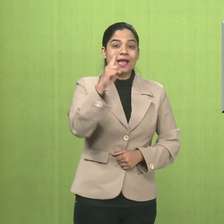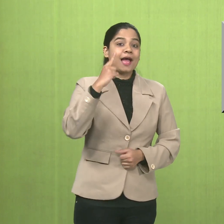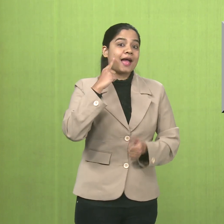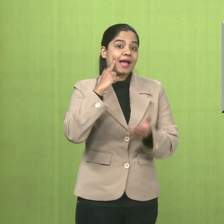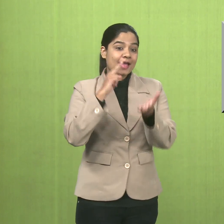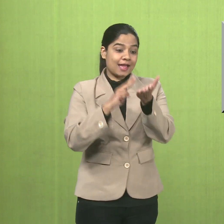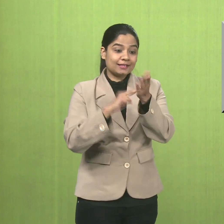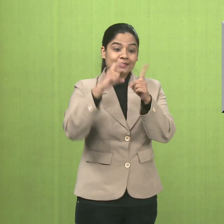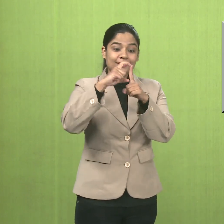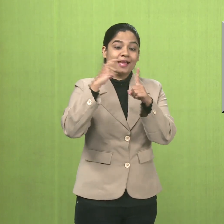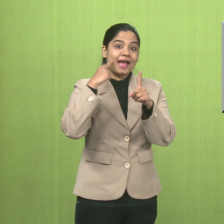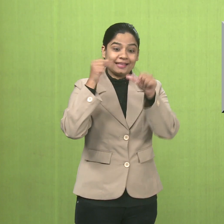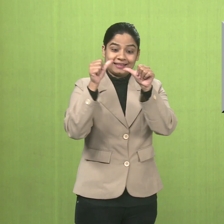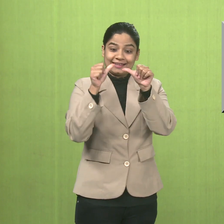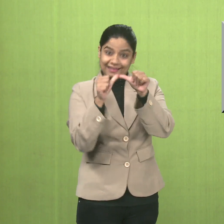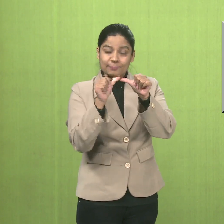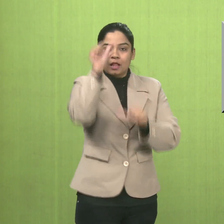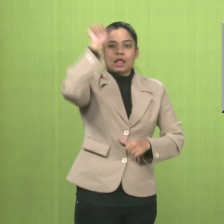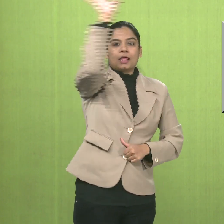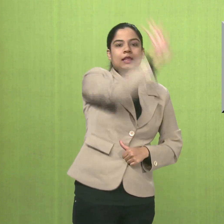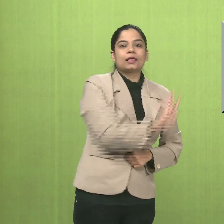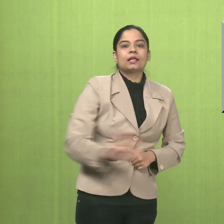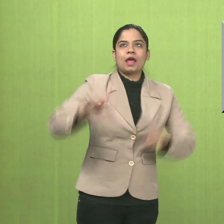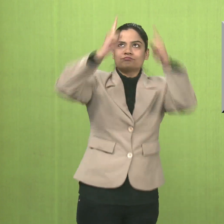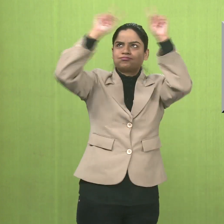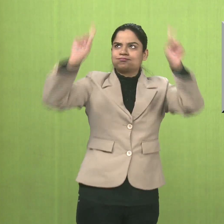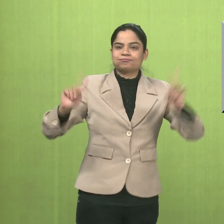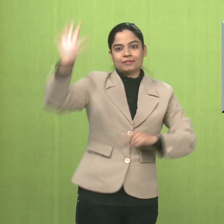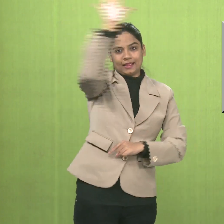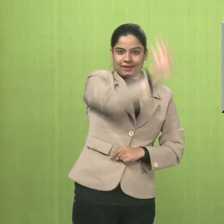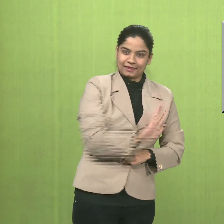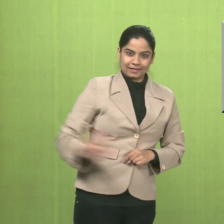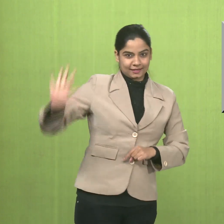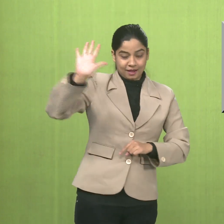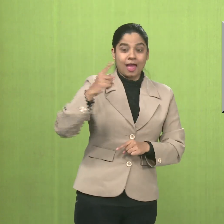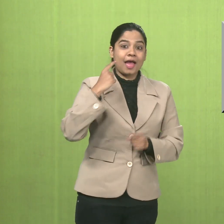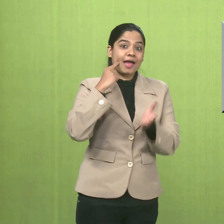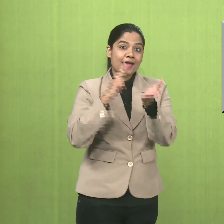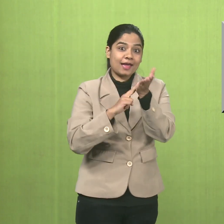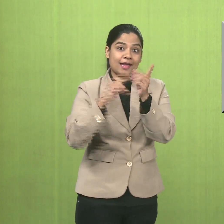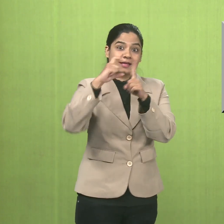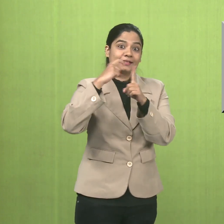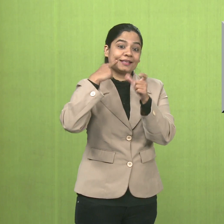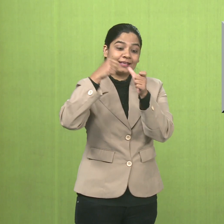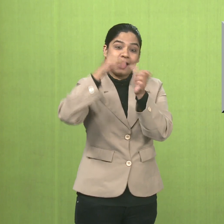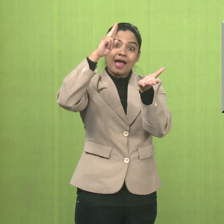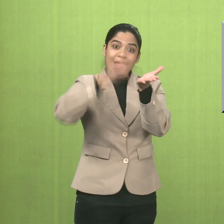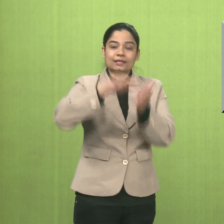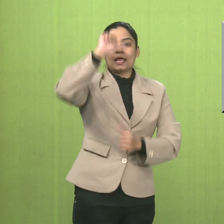languages. India is the country, Indian is a person living in that country or from